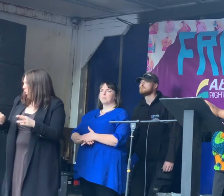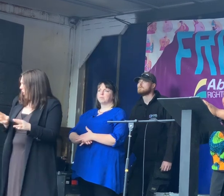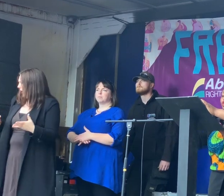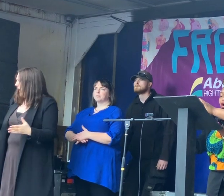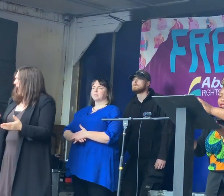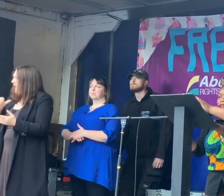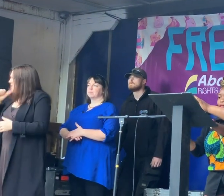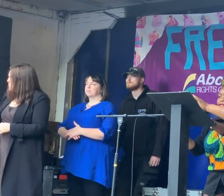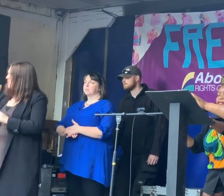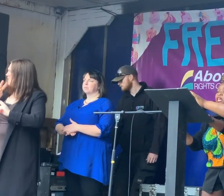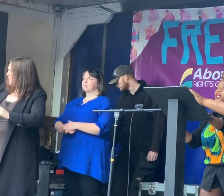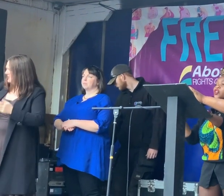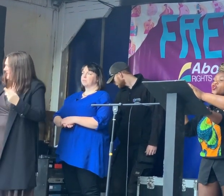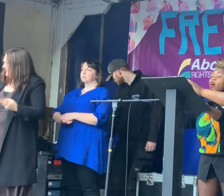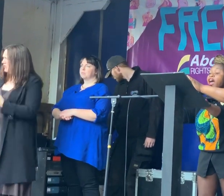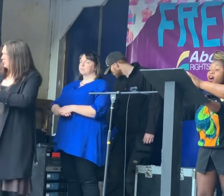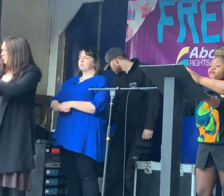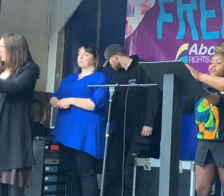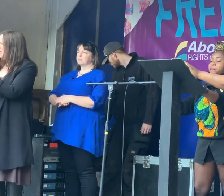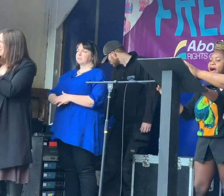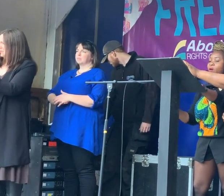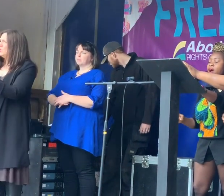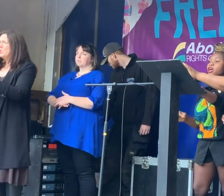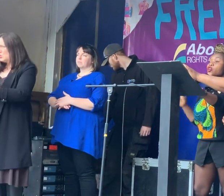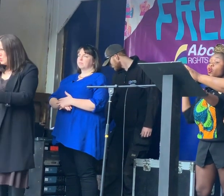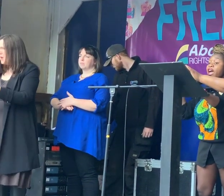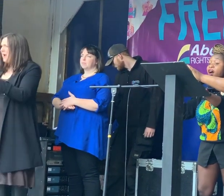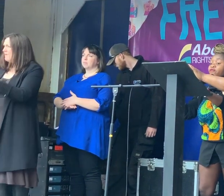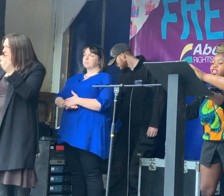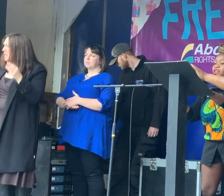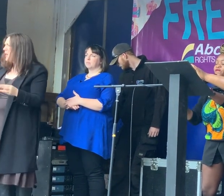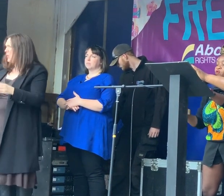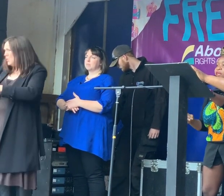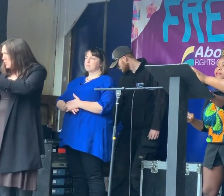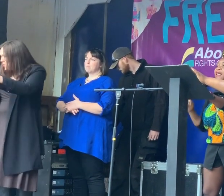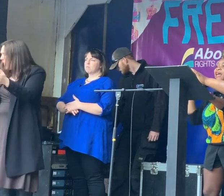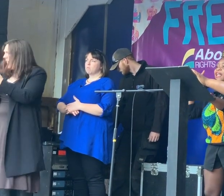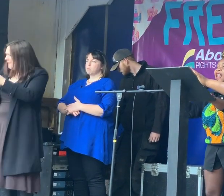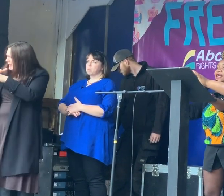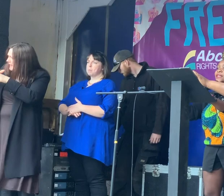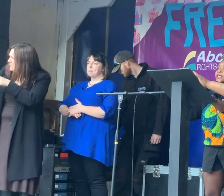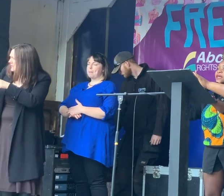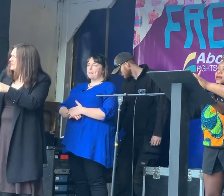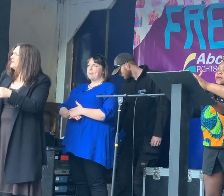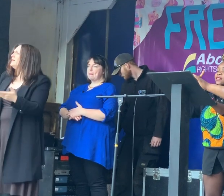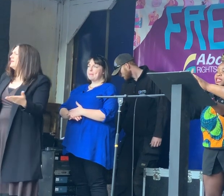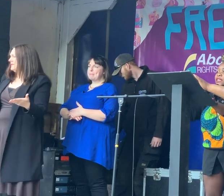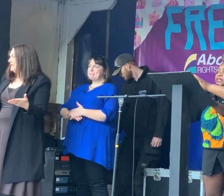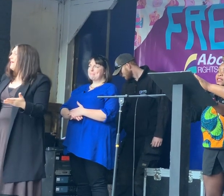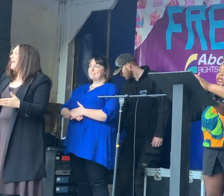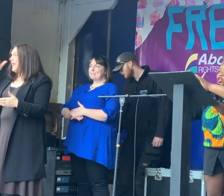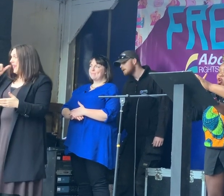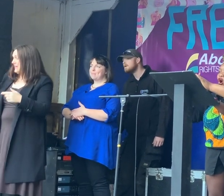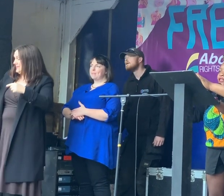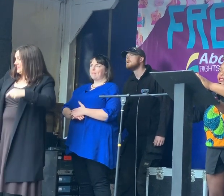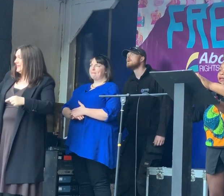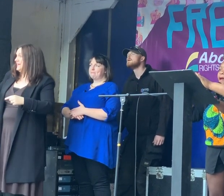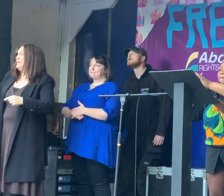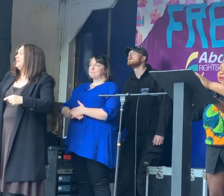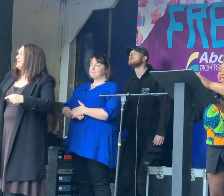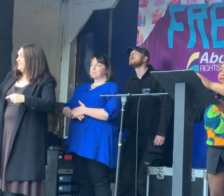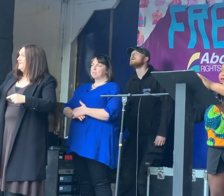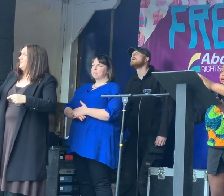they need your assistance. You have the power, you have the influence. Let this